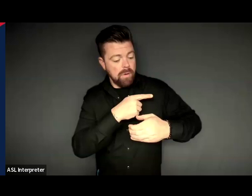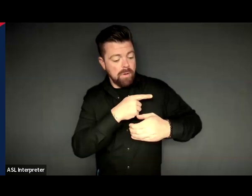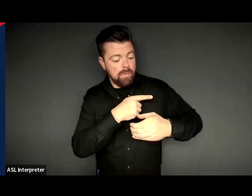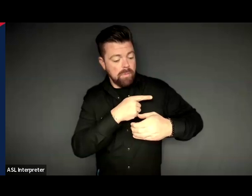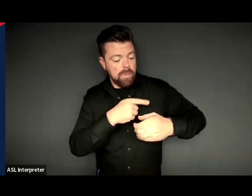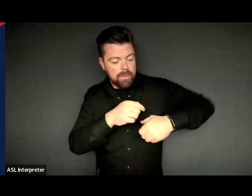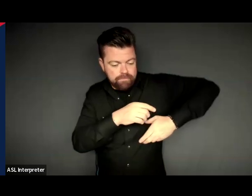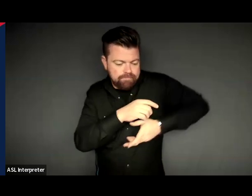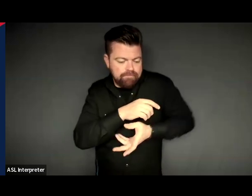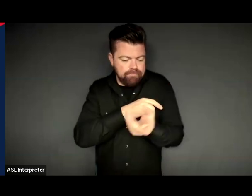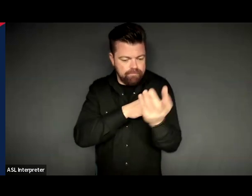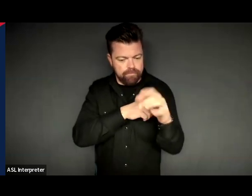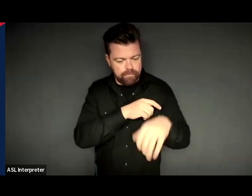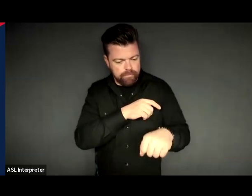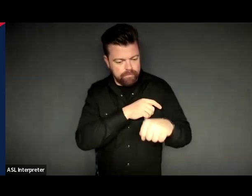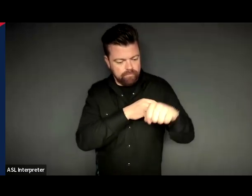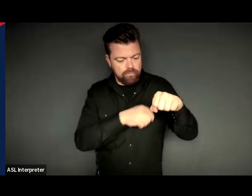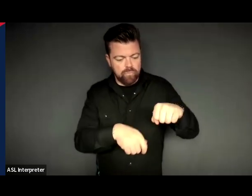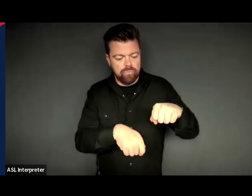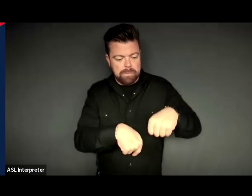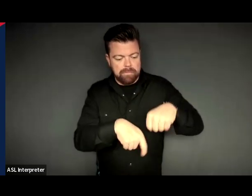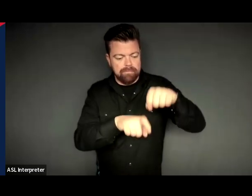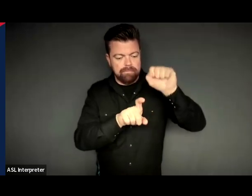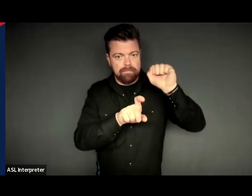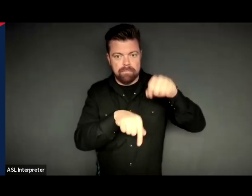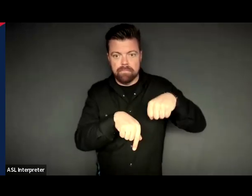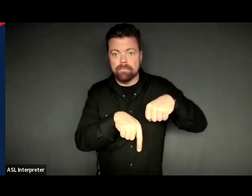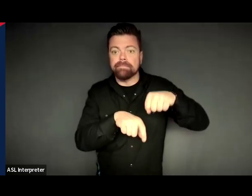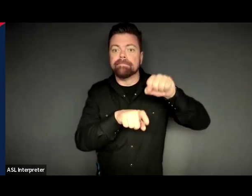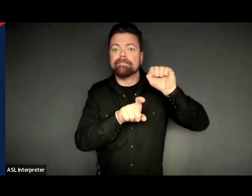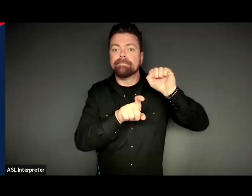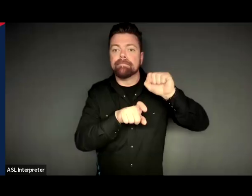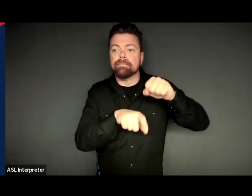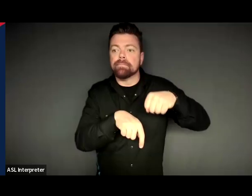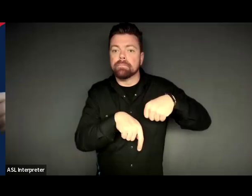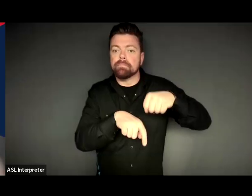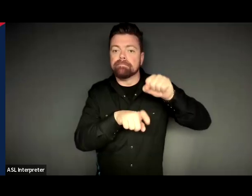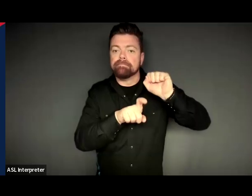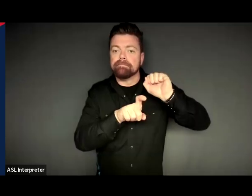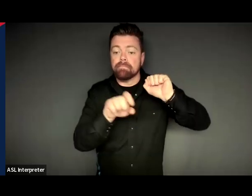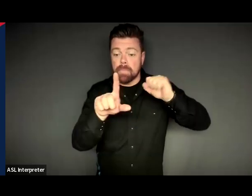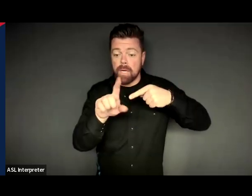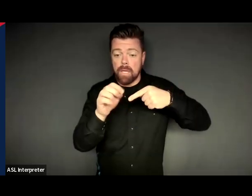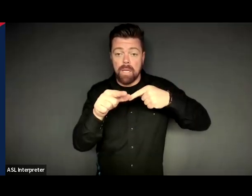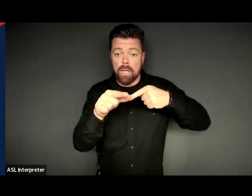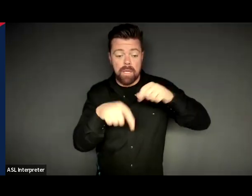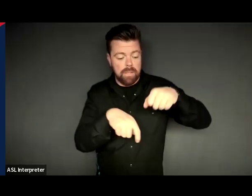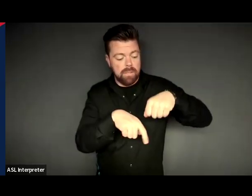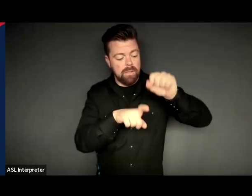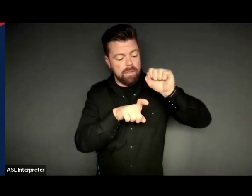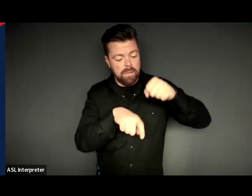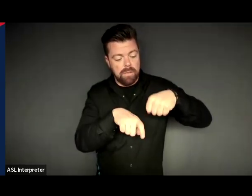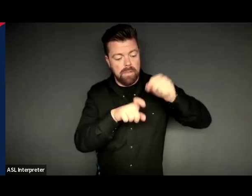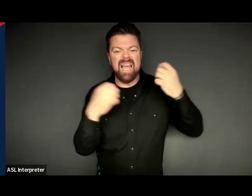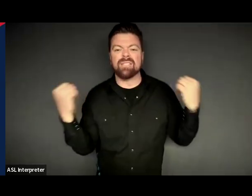loops. And if you have a little bit of arm function, you can pull up your leg and exercise your leg.